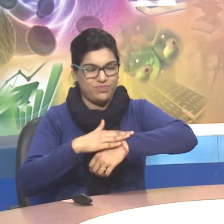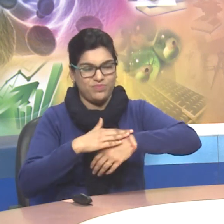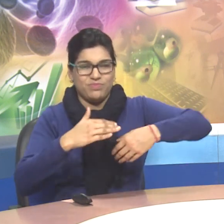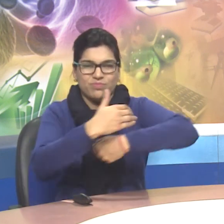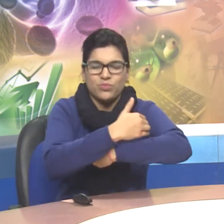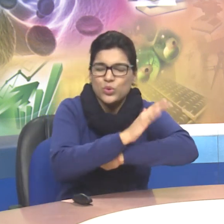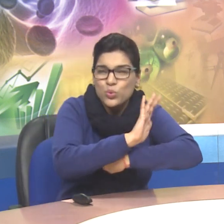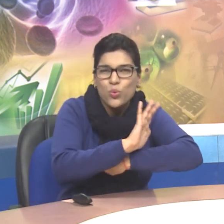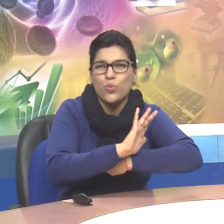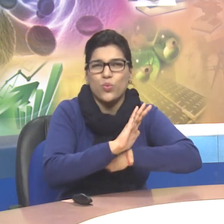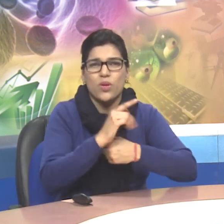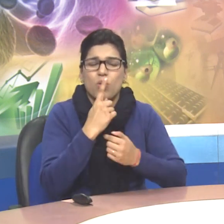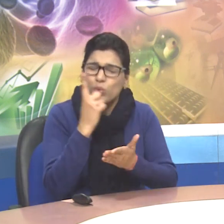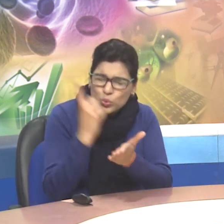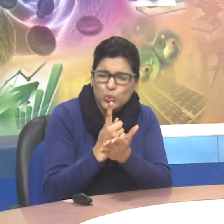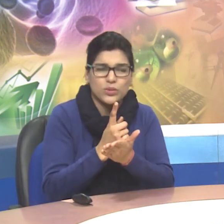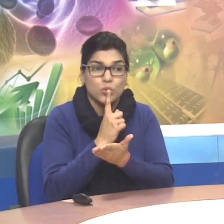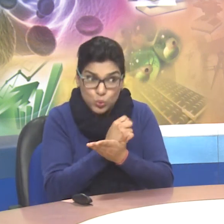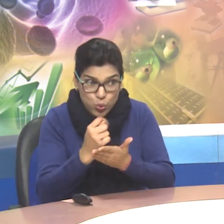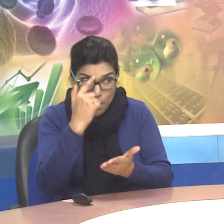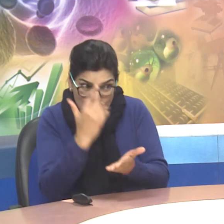around Aradhana's neck and wept.